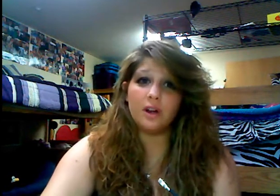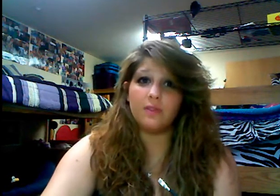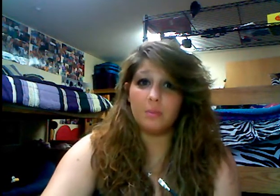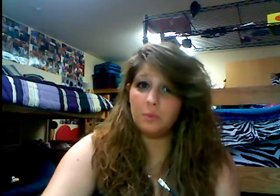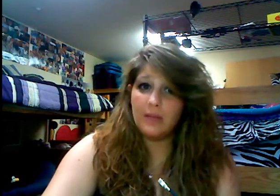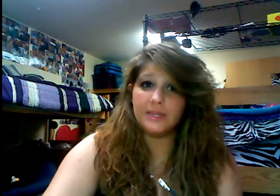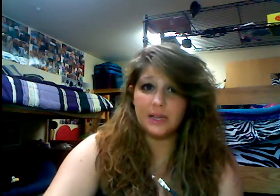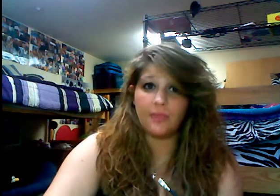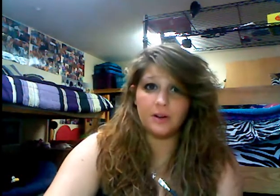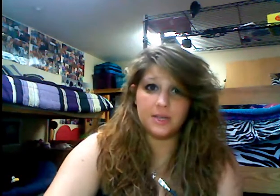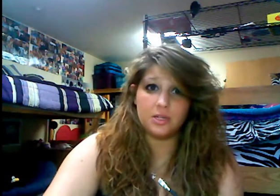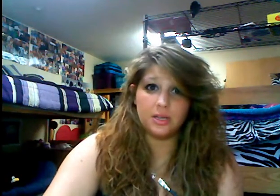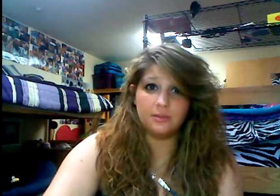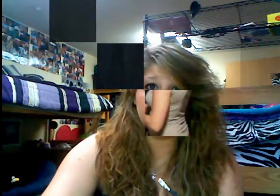front of them and waving to get their attention.